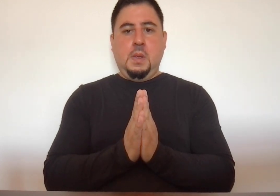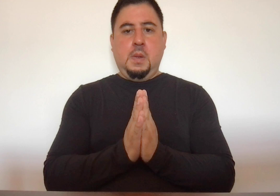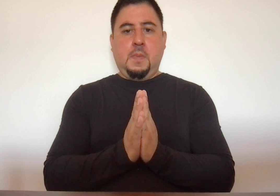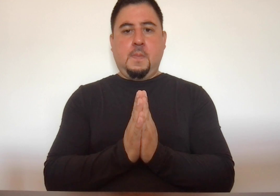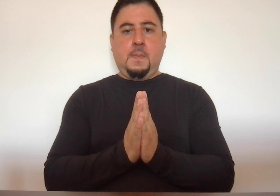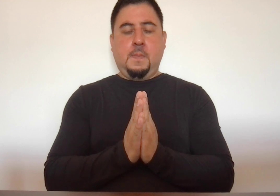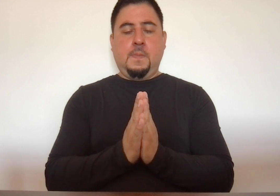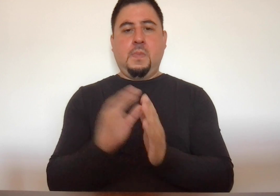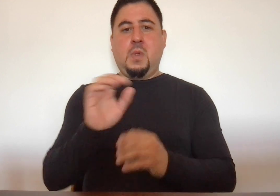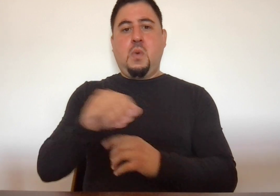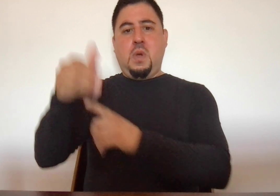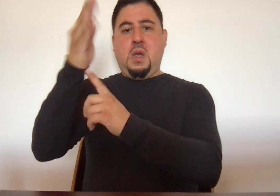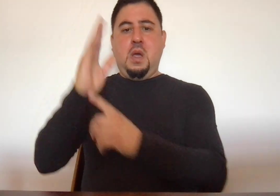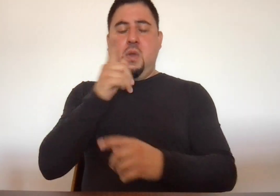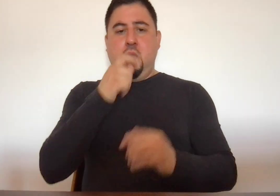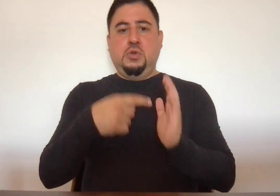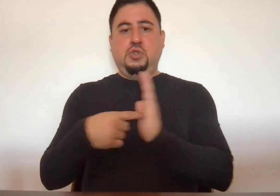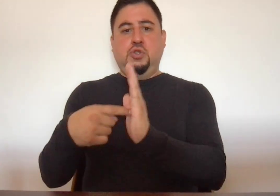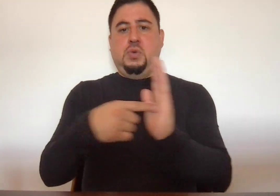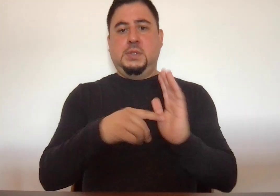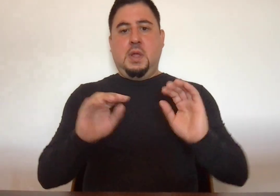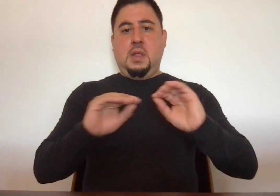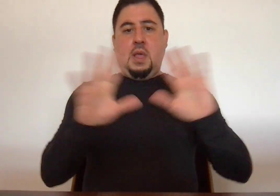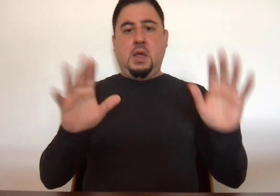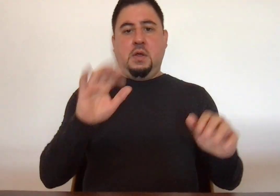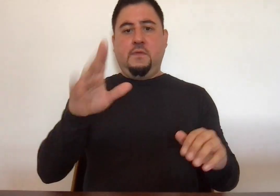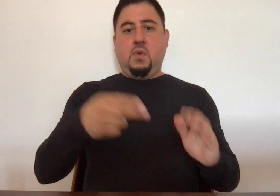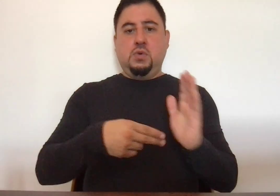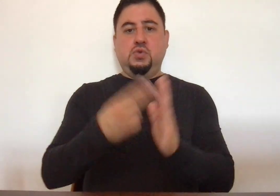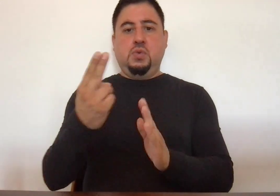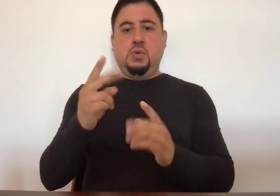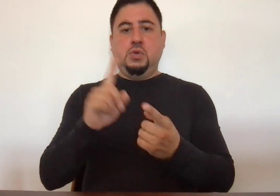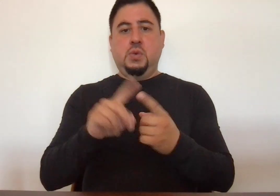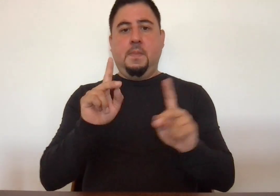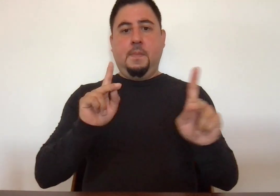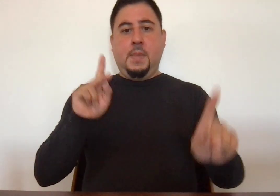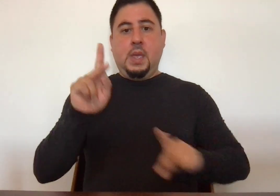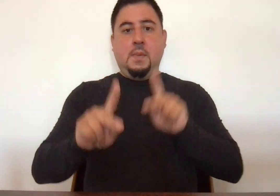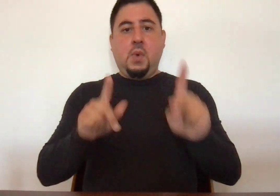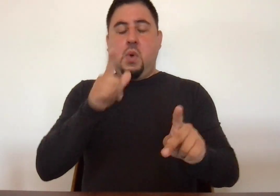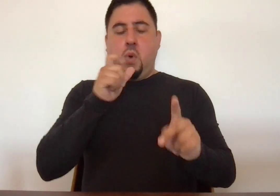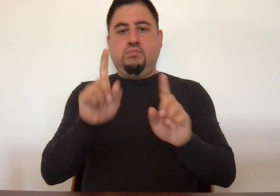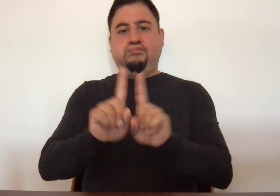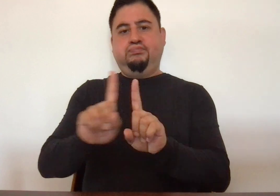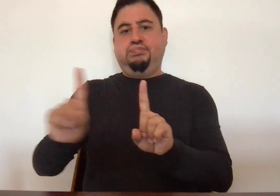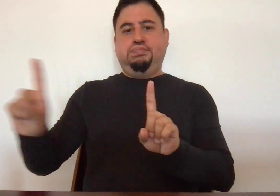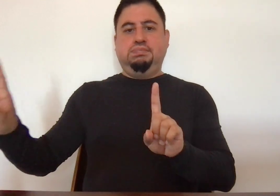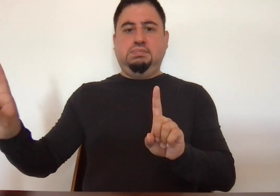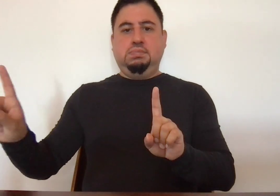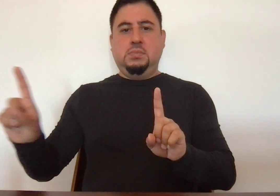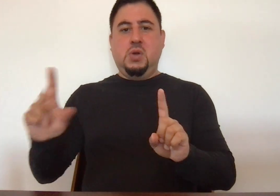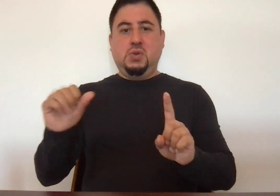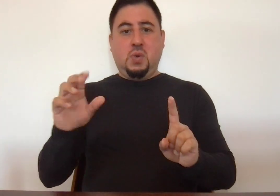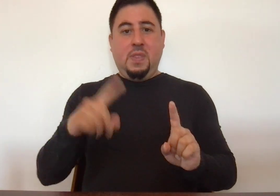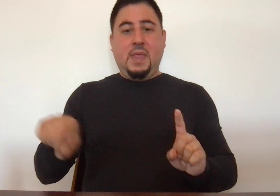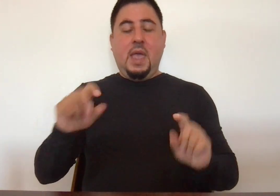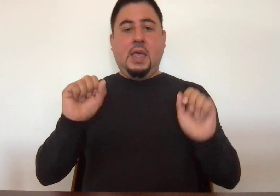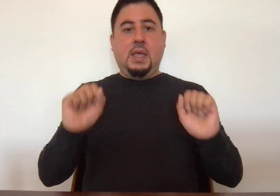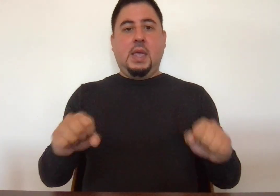O God, who shows the light of your truth to those who go astray, so that they may return to the